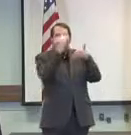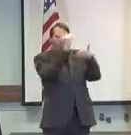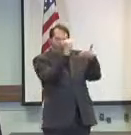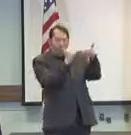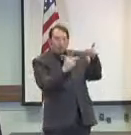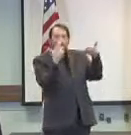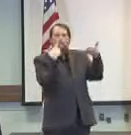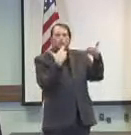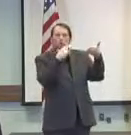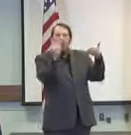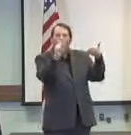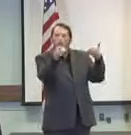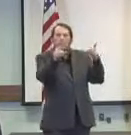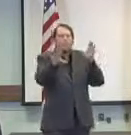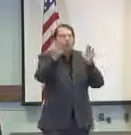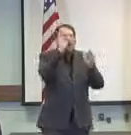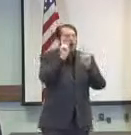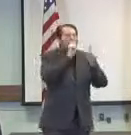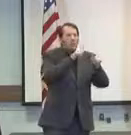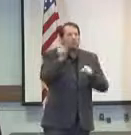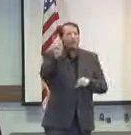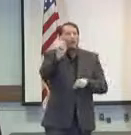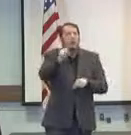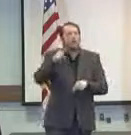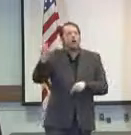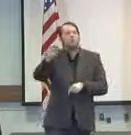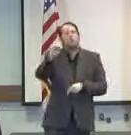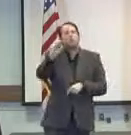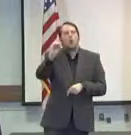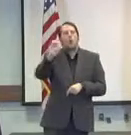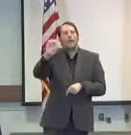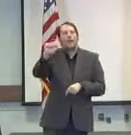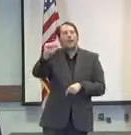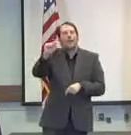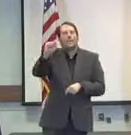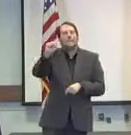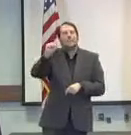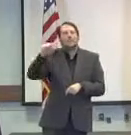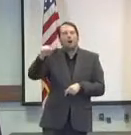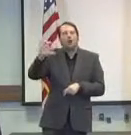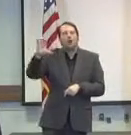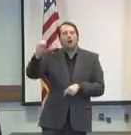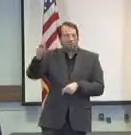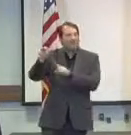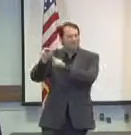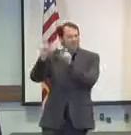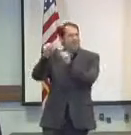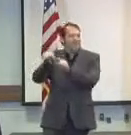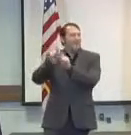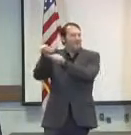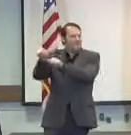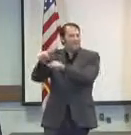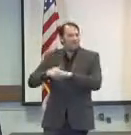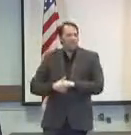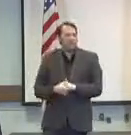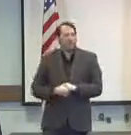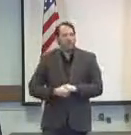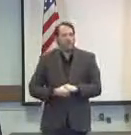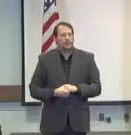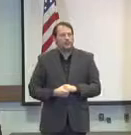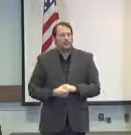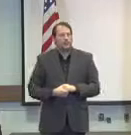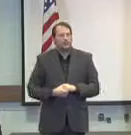MocoEats.com, and the Montgomery County Economic Development Corporation that has that amazing collection of business information is